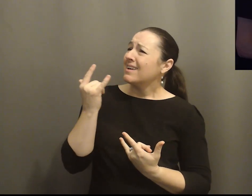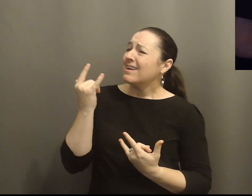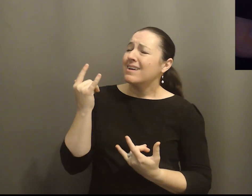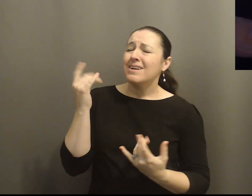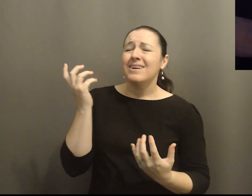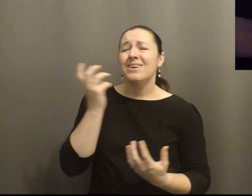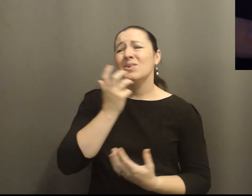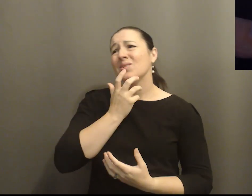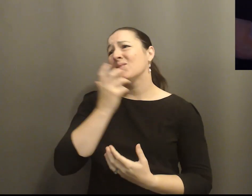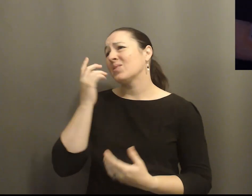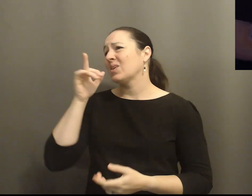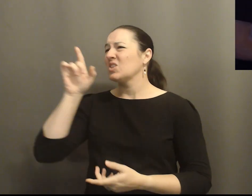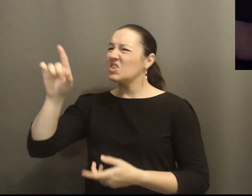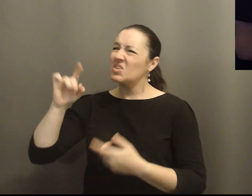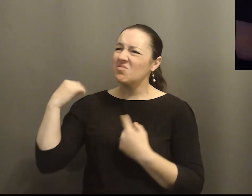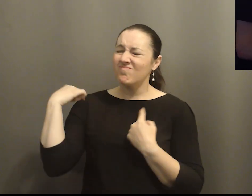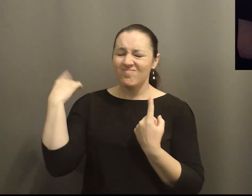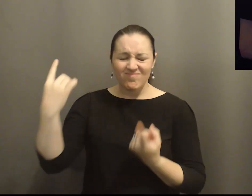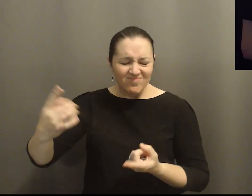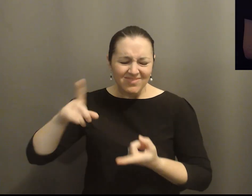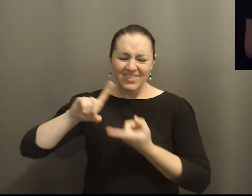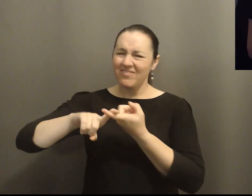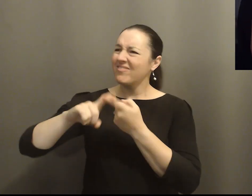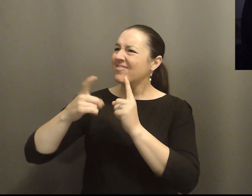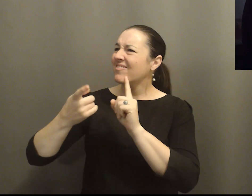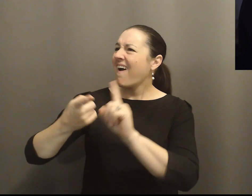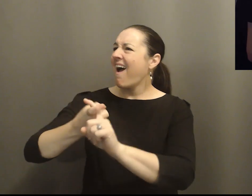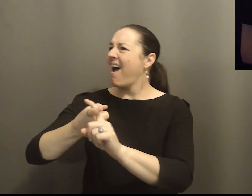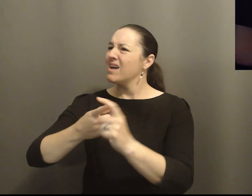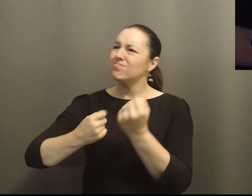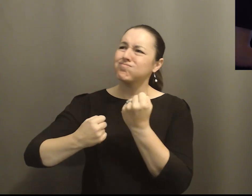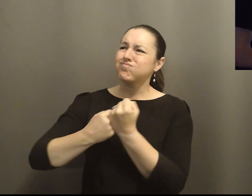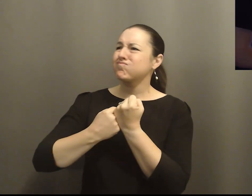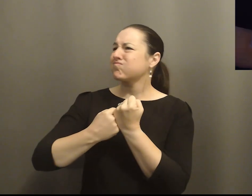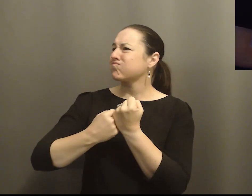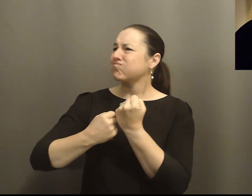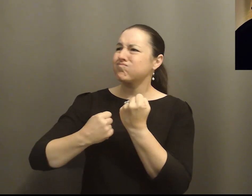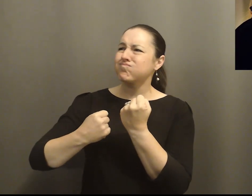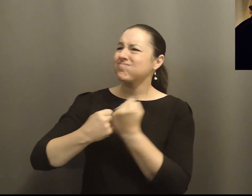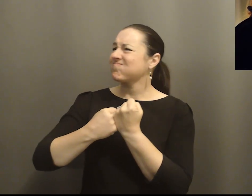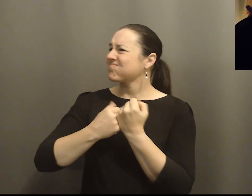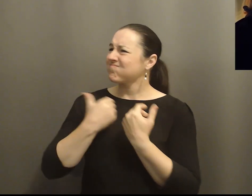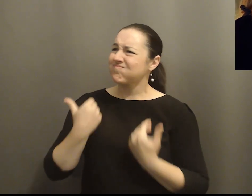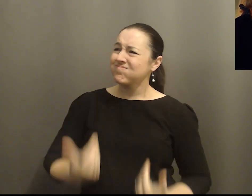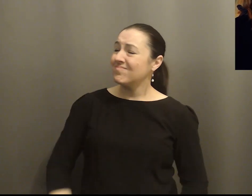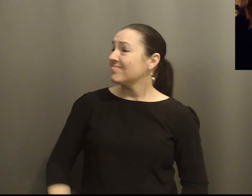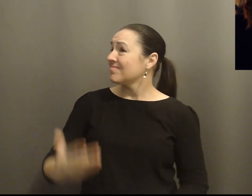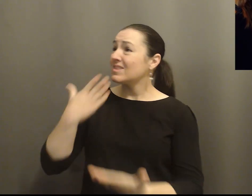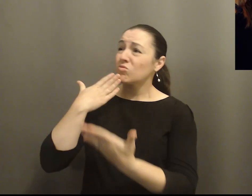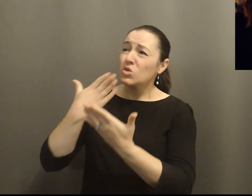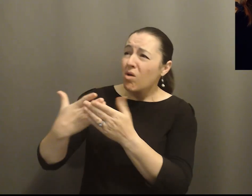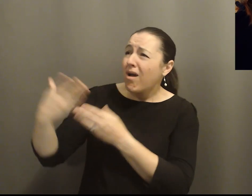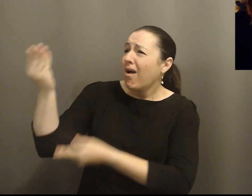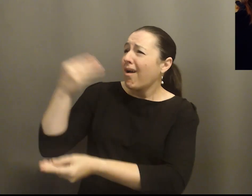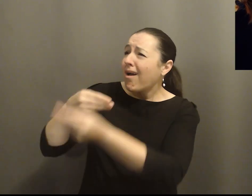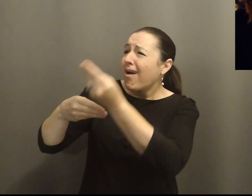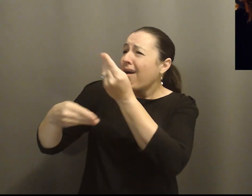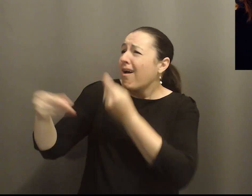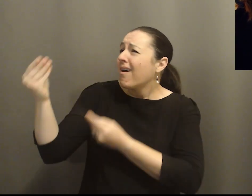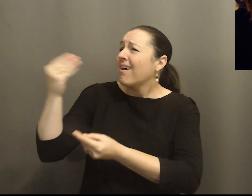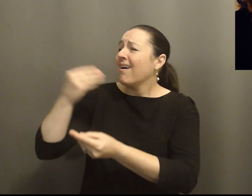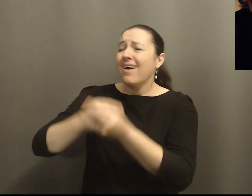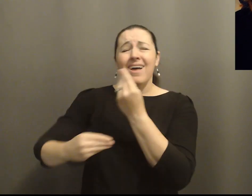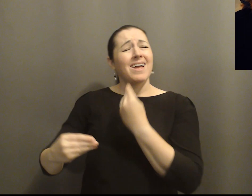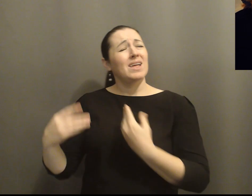What a friend you have been So good to me